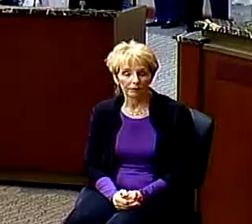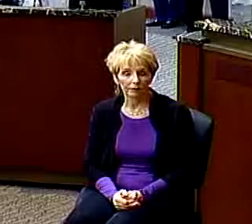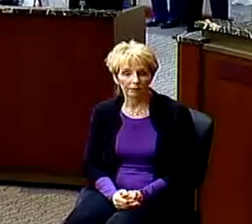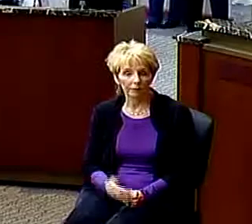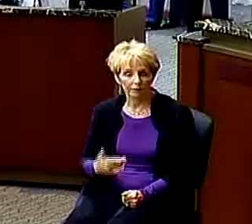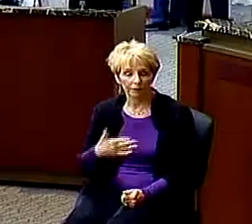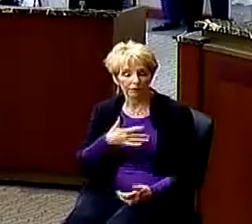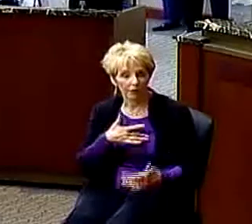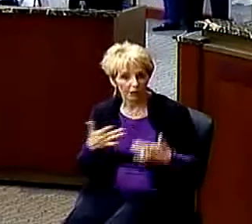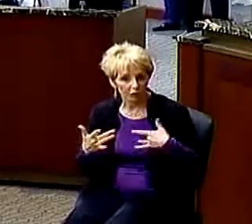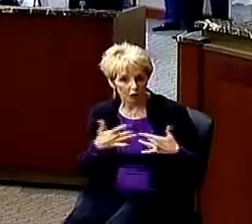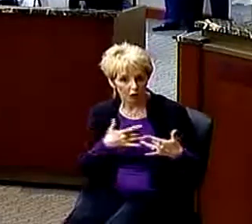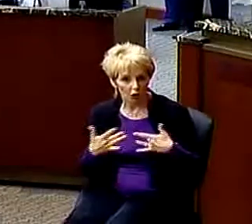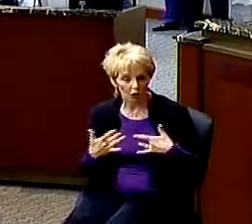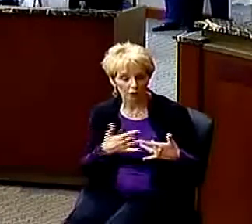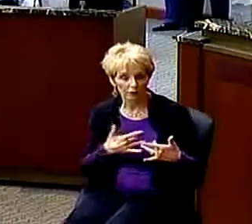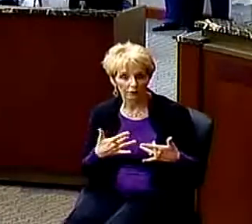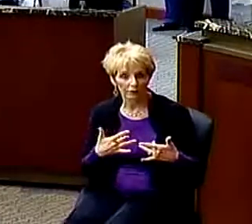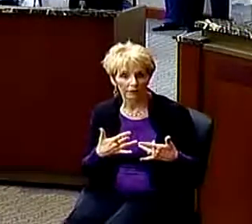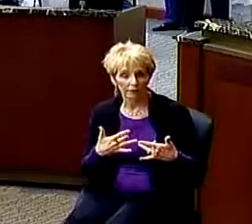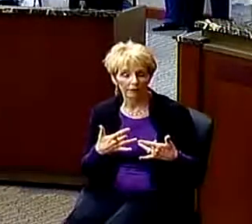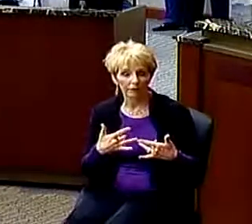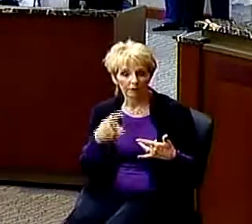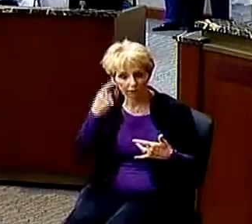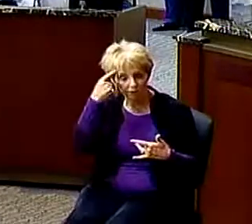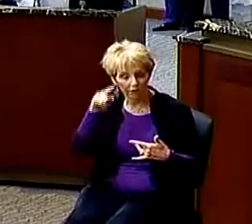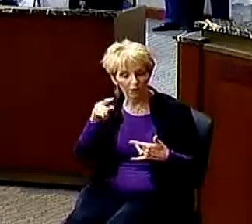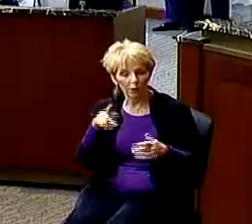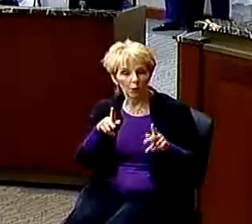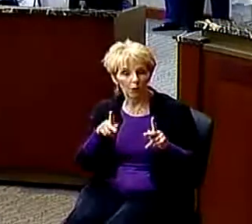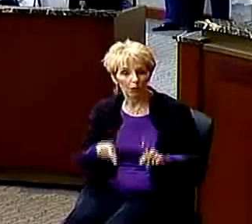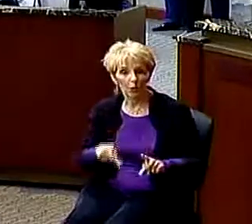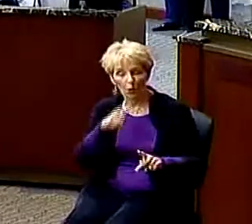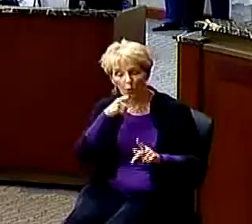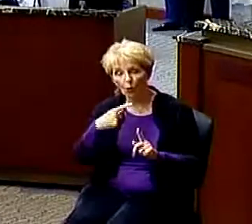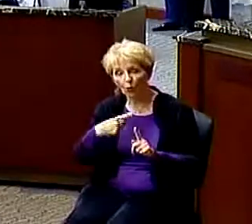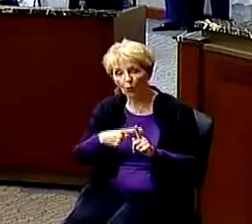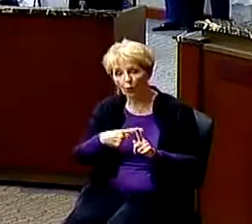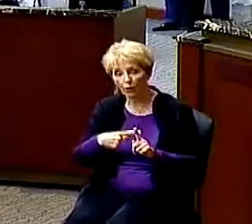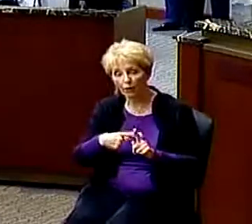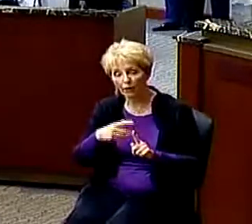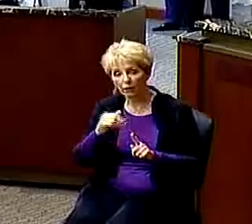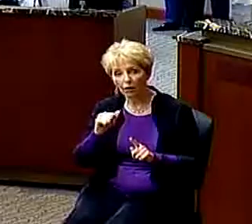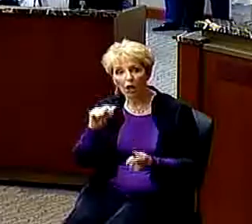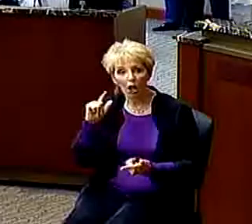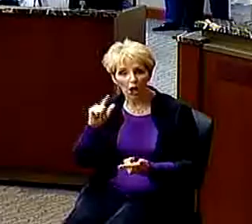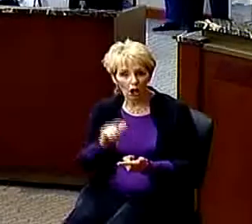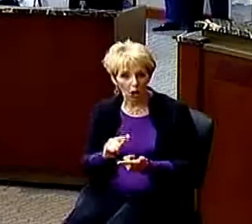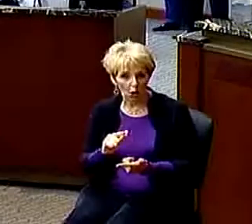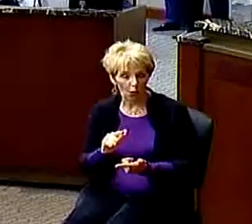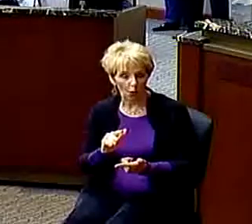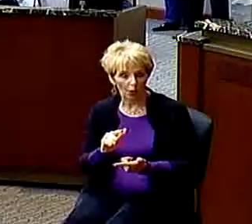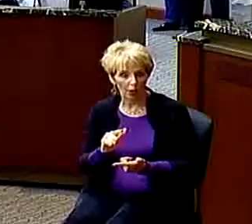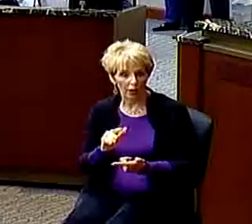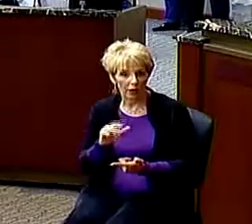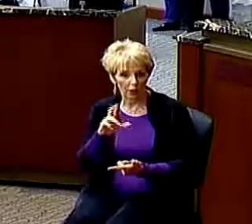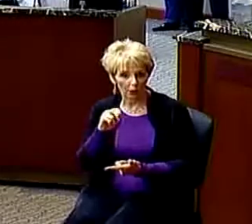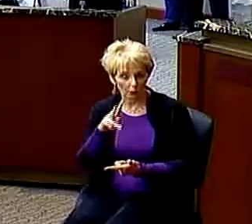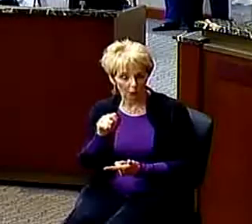My concern is for the person who rents a low